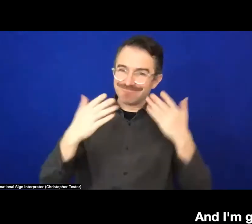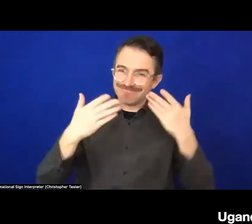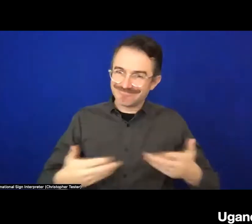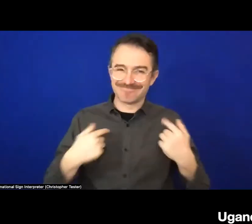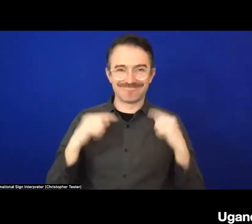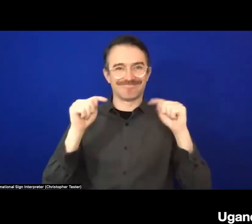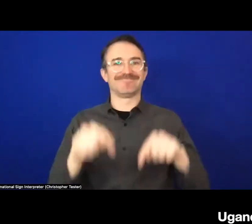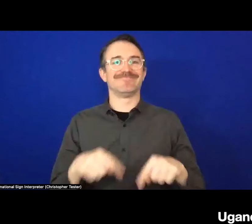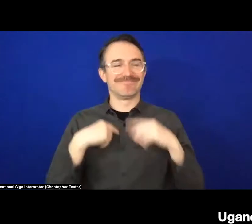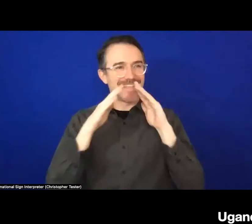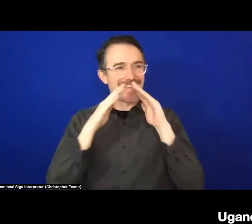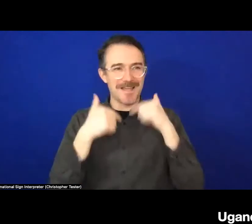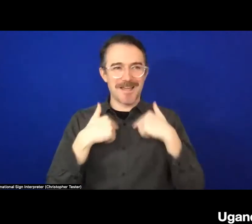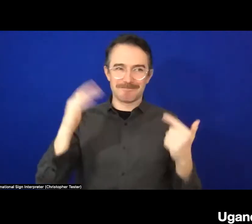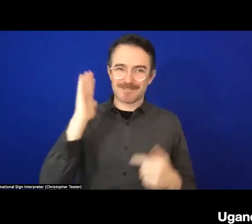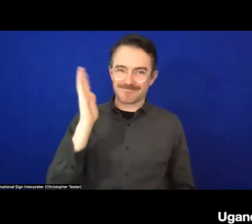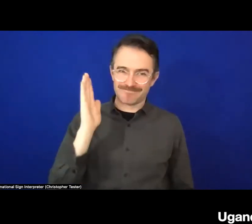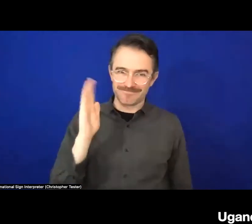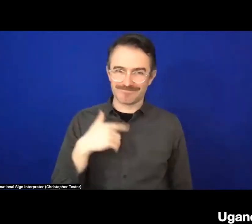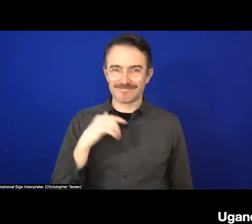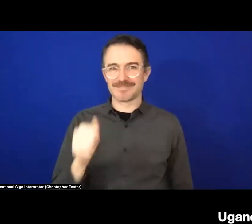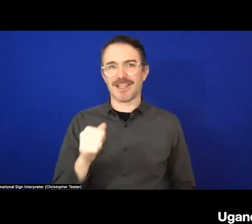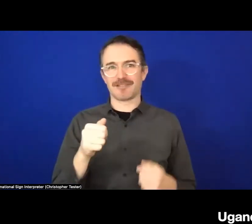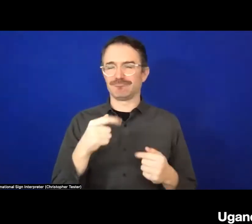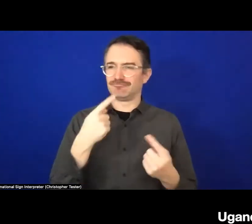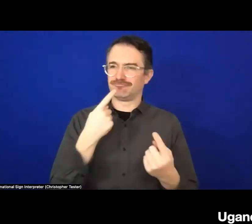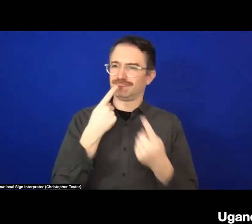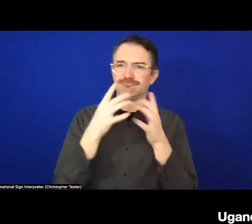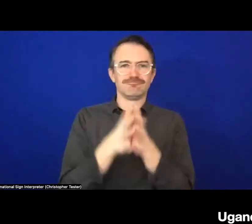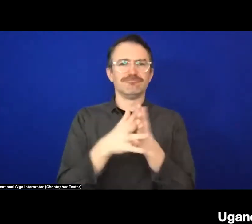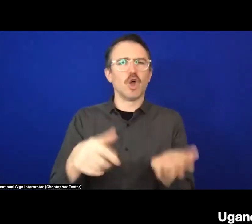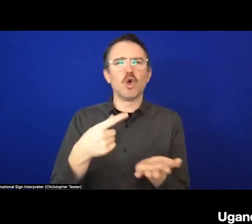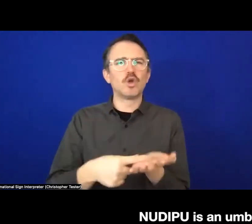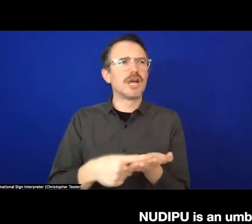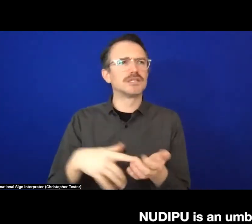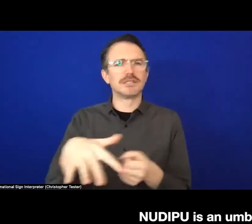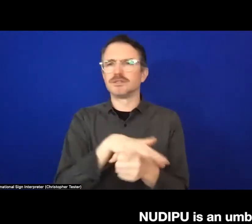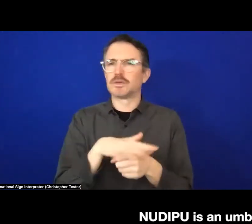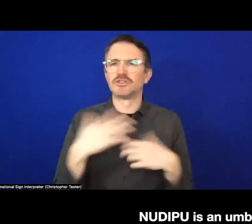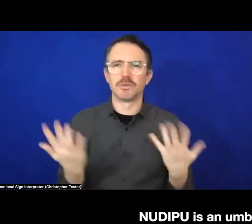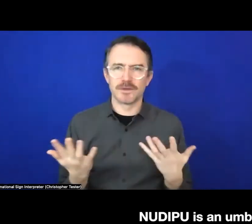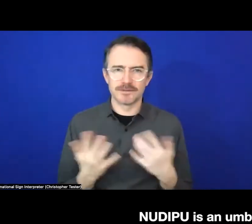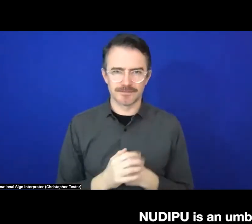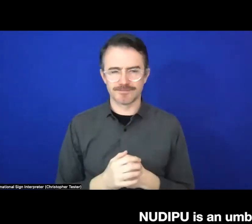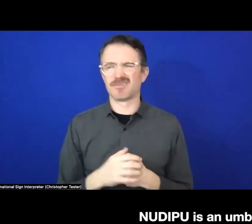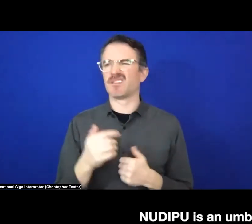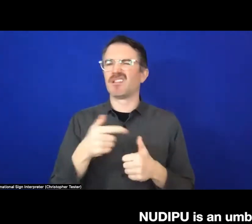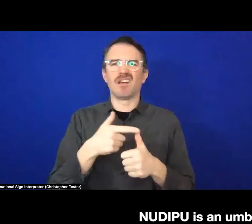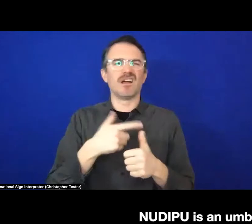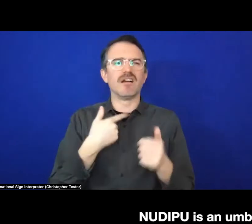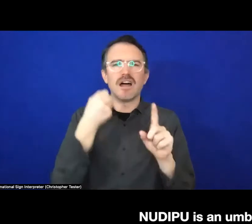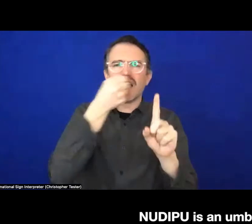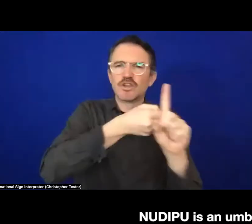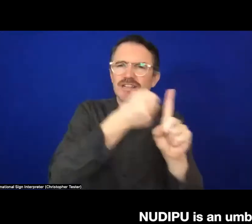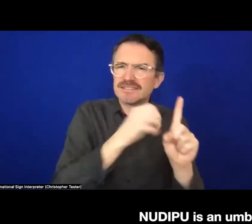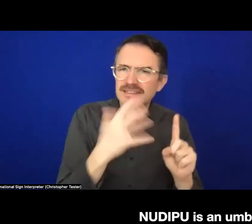speak about Uganda's experience about advocating for their commitments. NUDIP is an umbrella organization